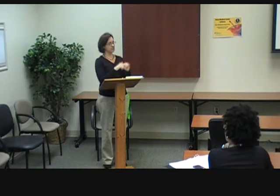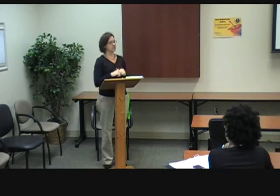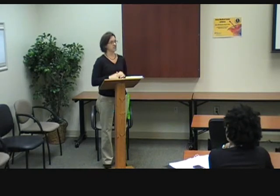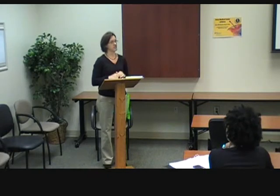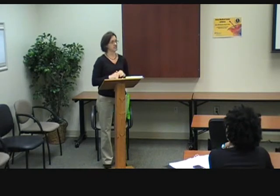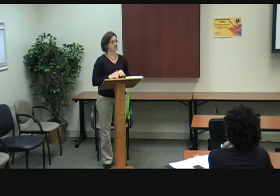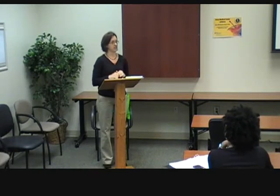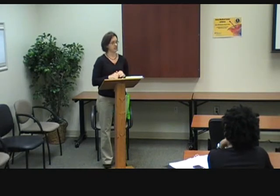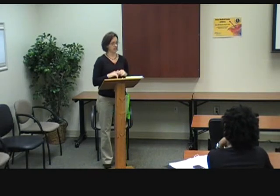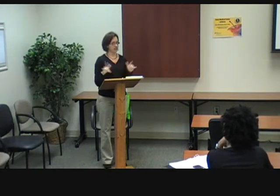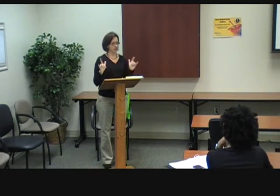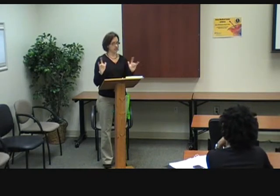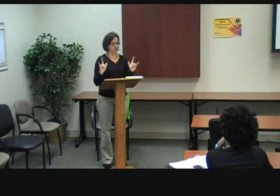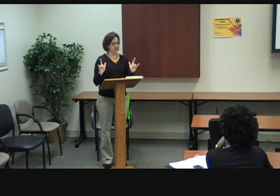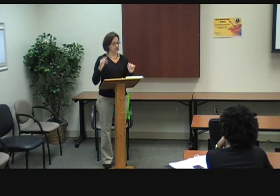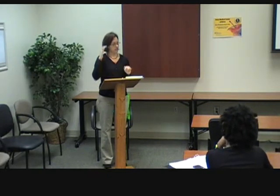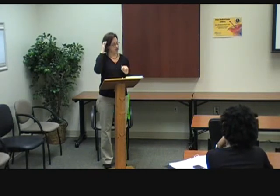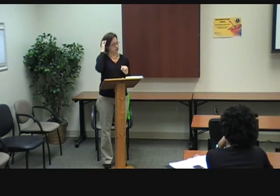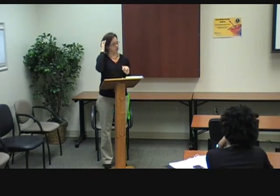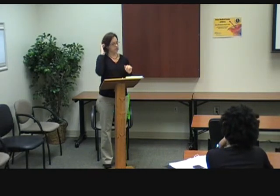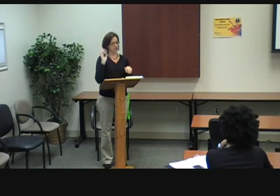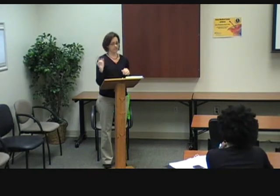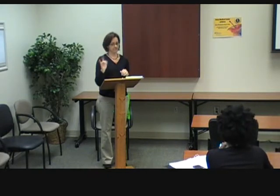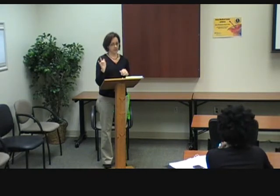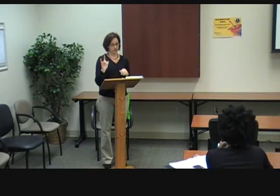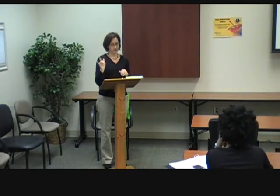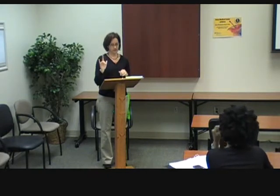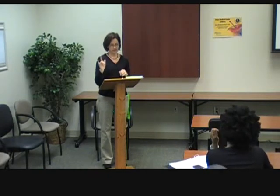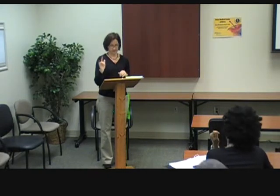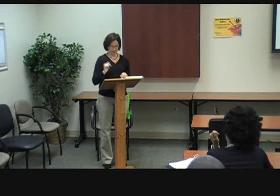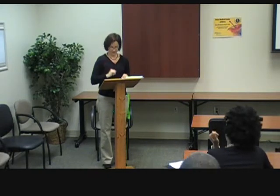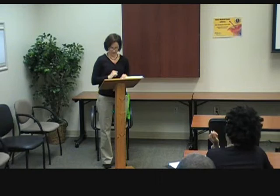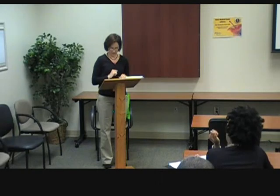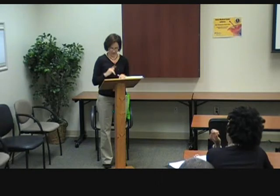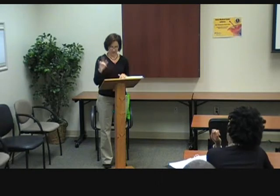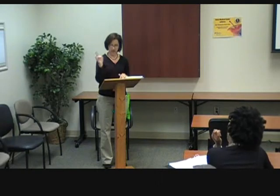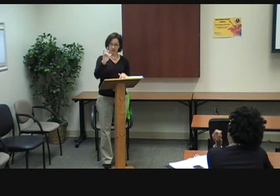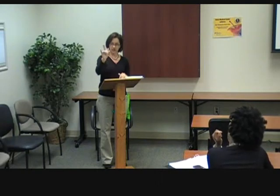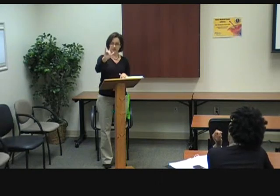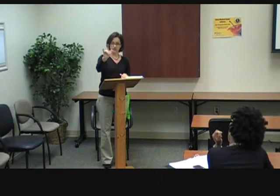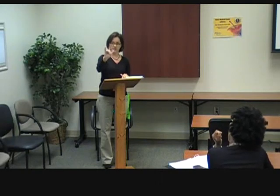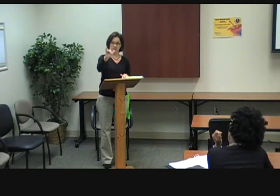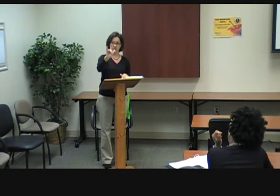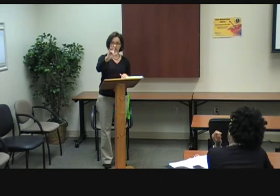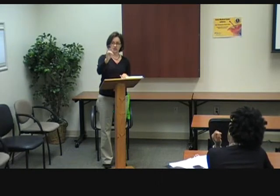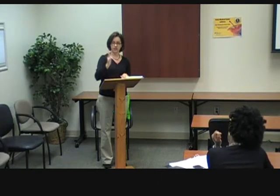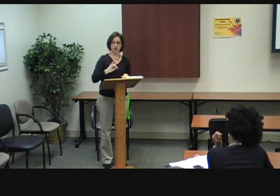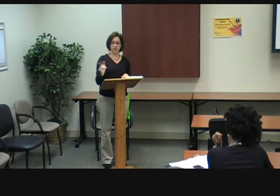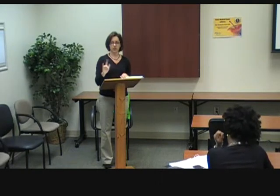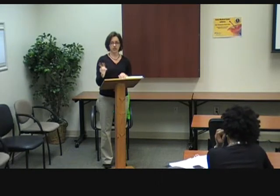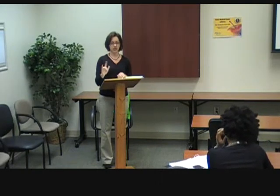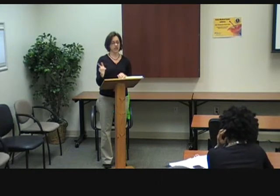it. You know, but really, that's a common greeting and.